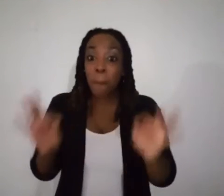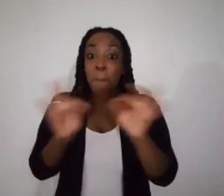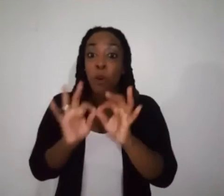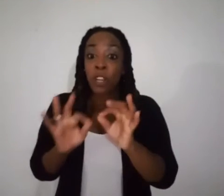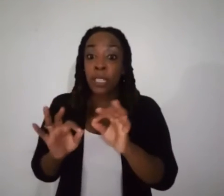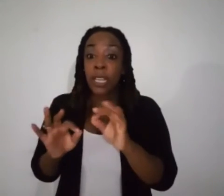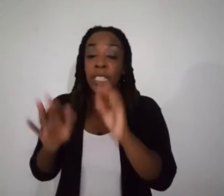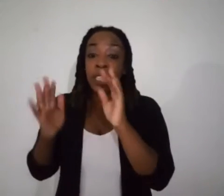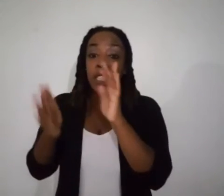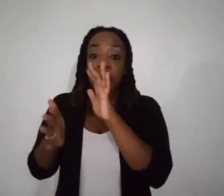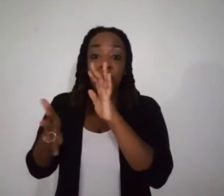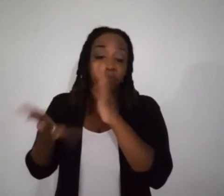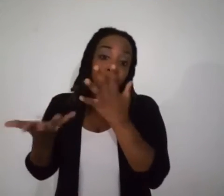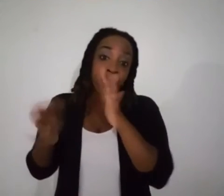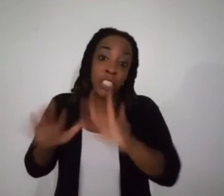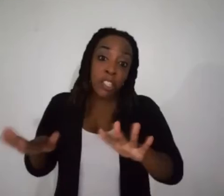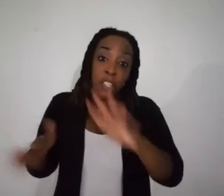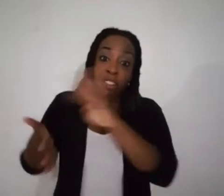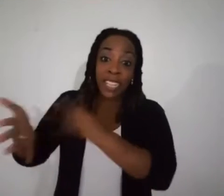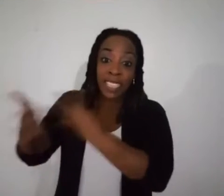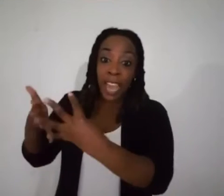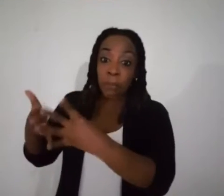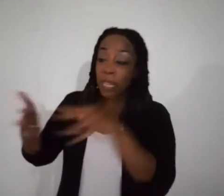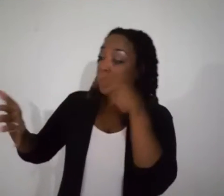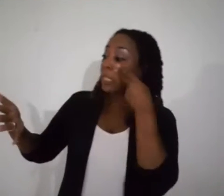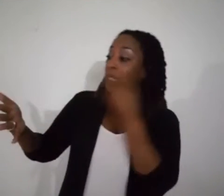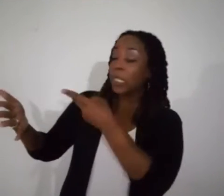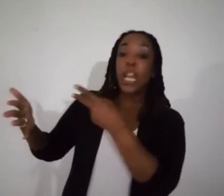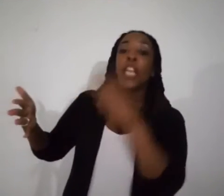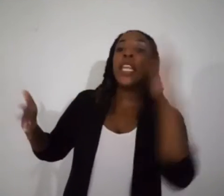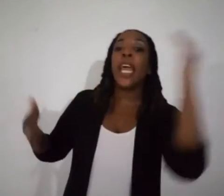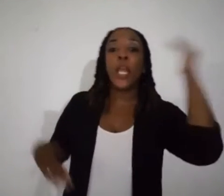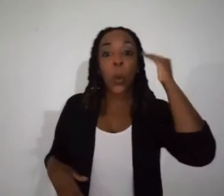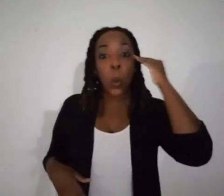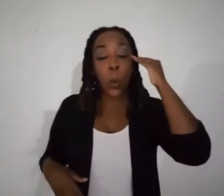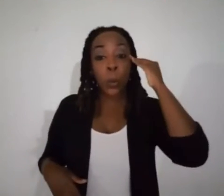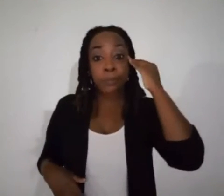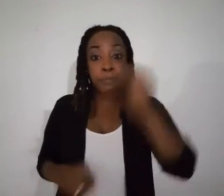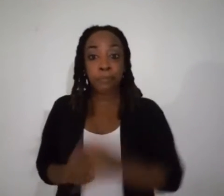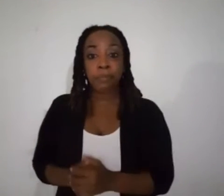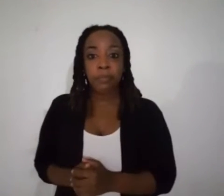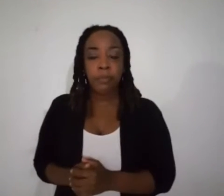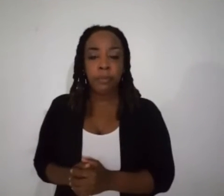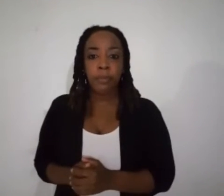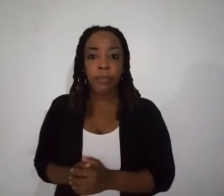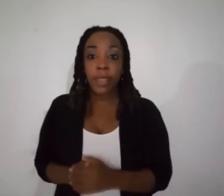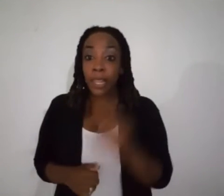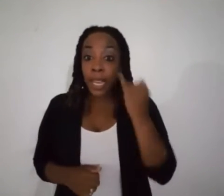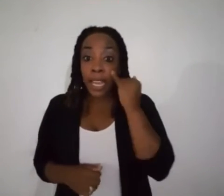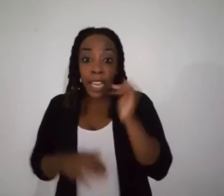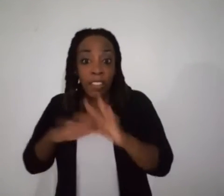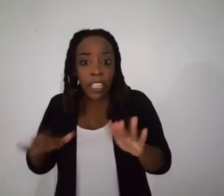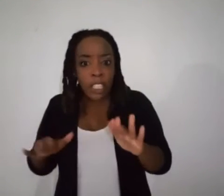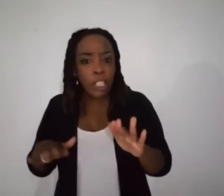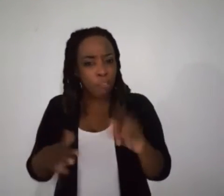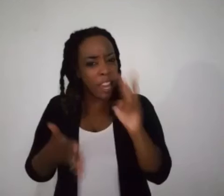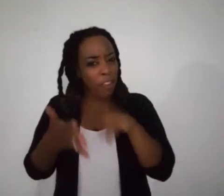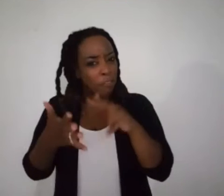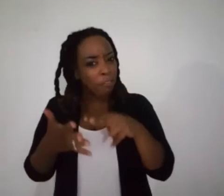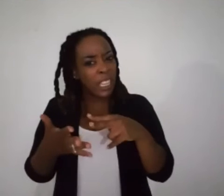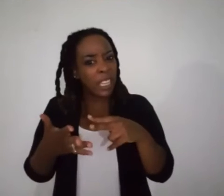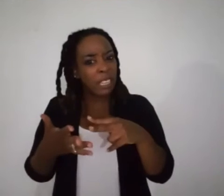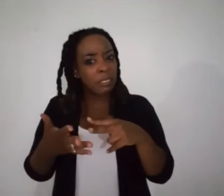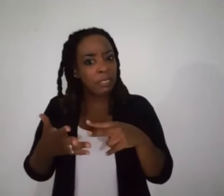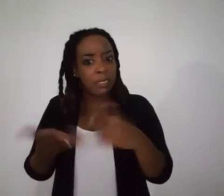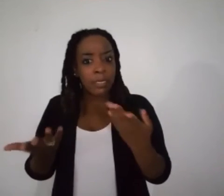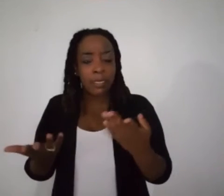So for children who can read well, you can set it up just like, you know, how they write their timetable down at school. But for